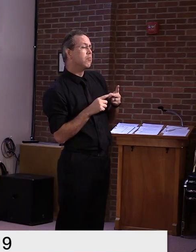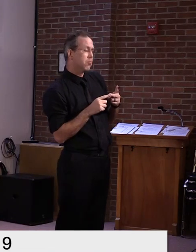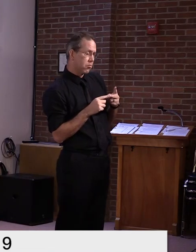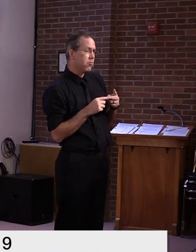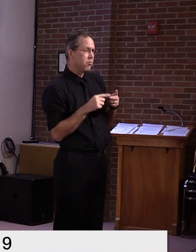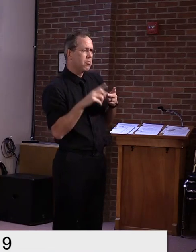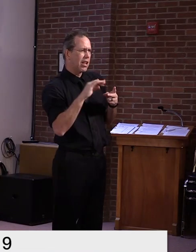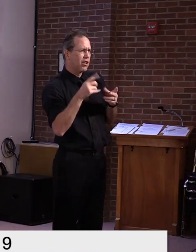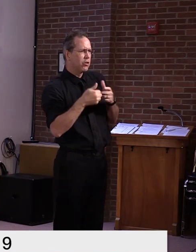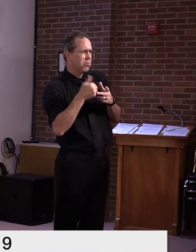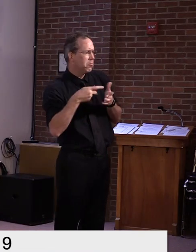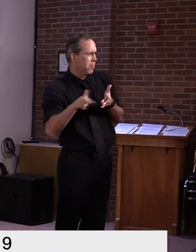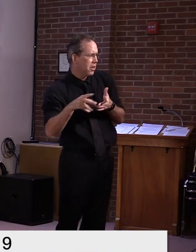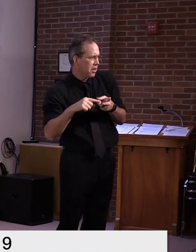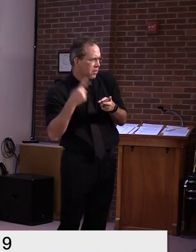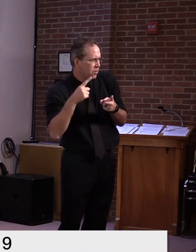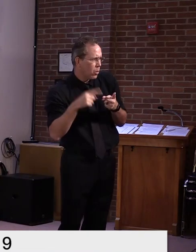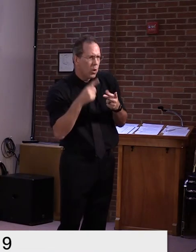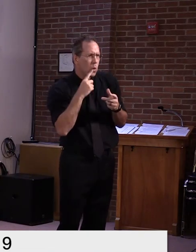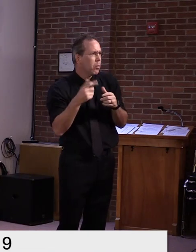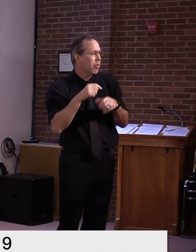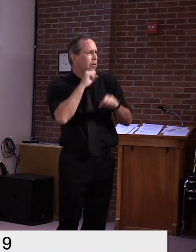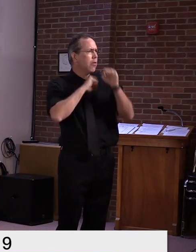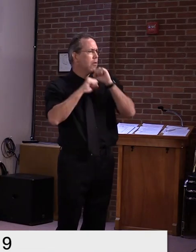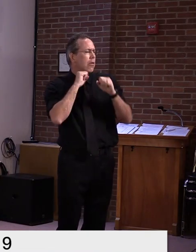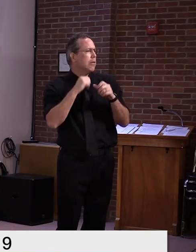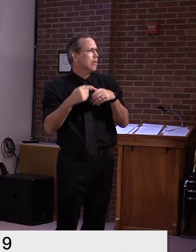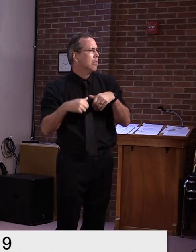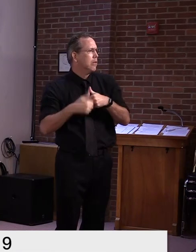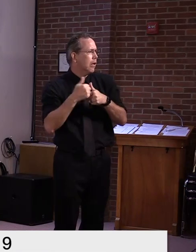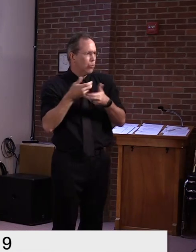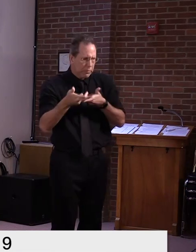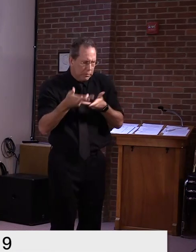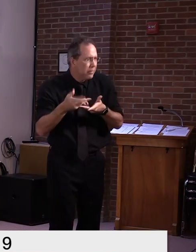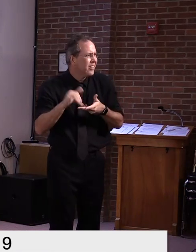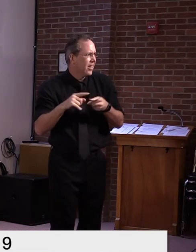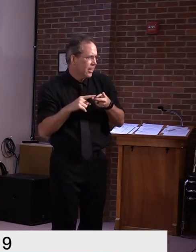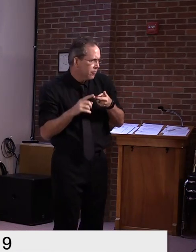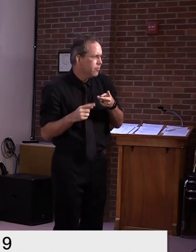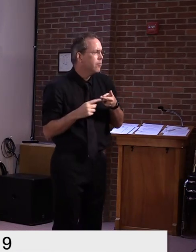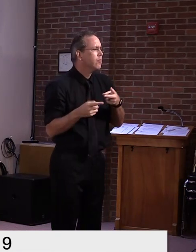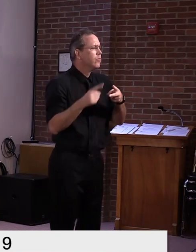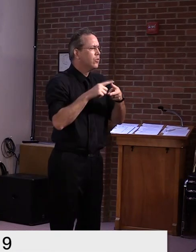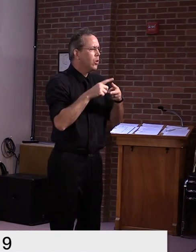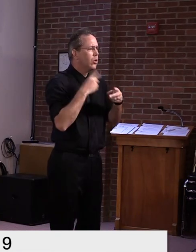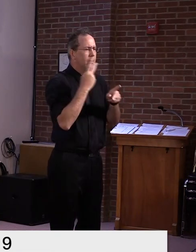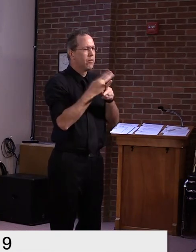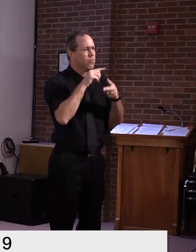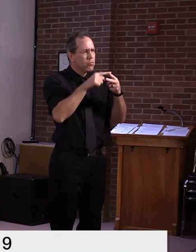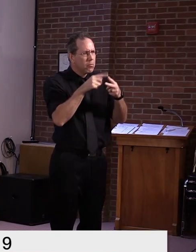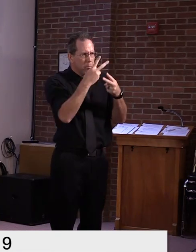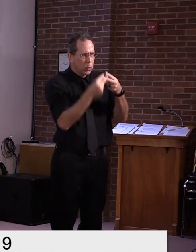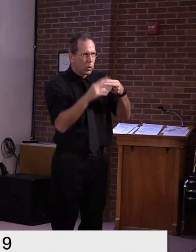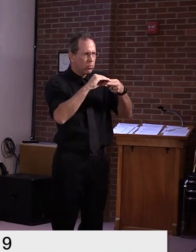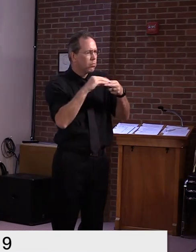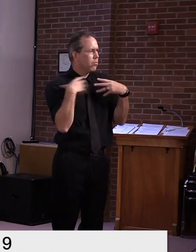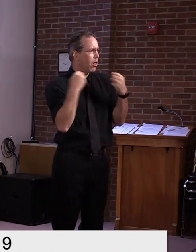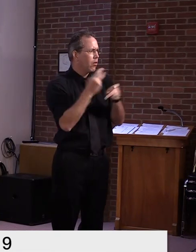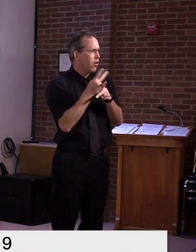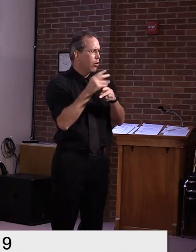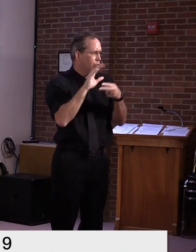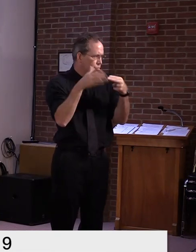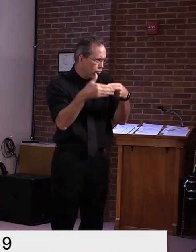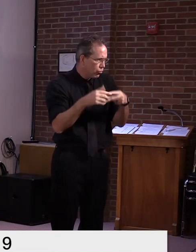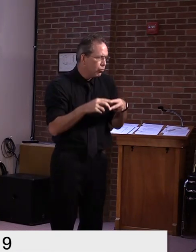Program and the Healthcare Provider Stabilization Grant Program. These are two programs that were authorized by the legislature